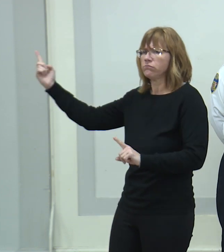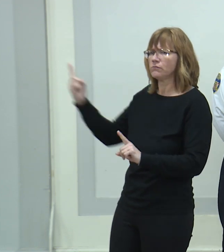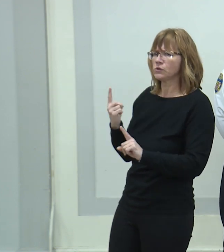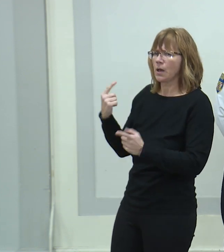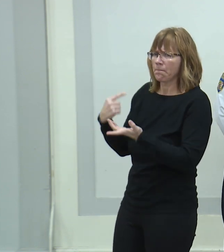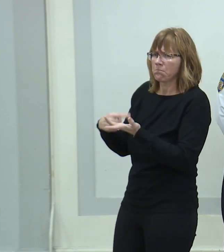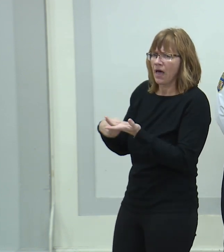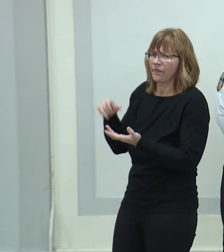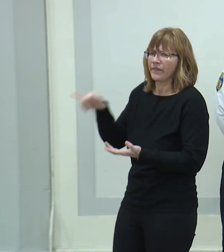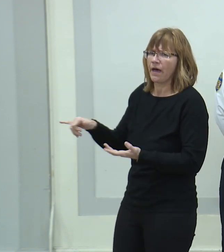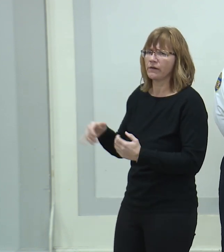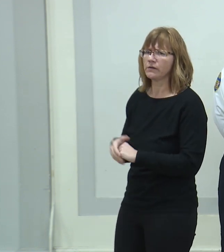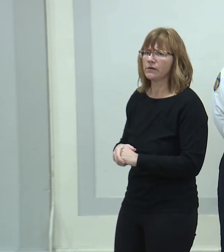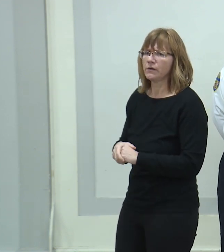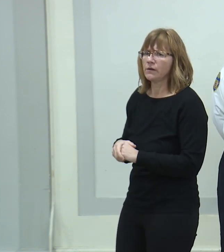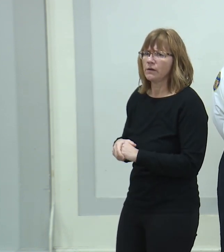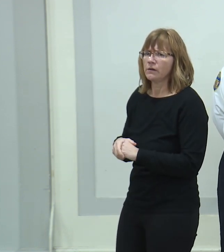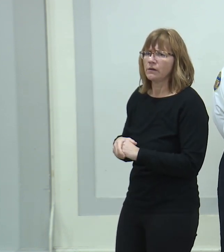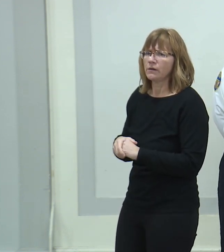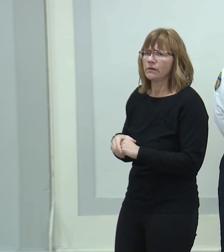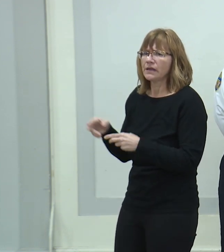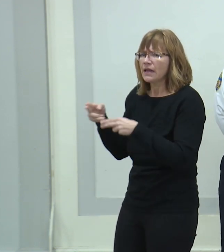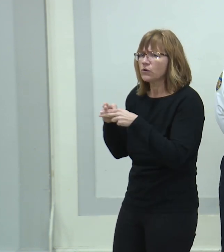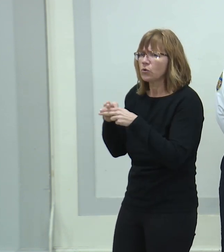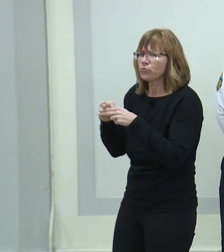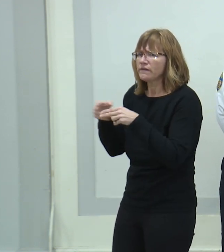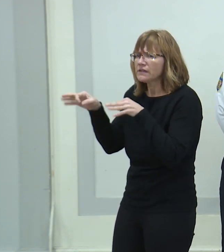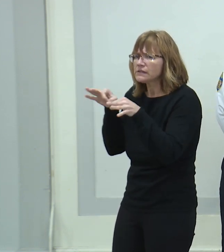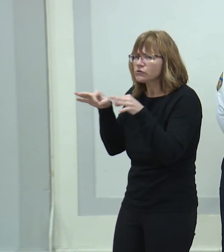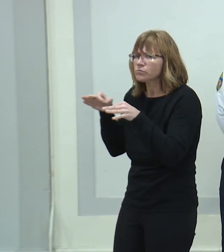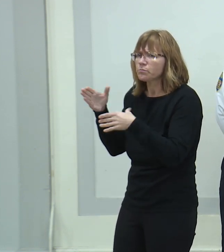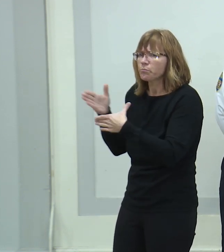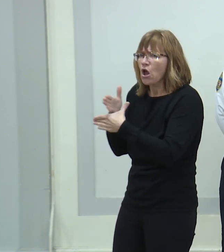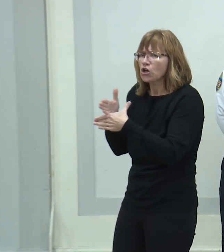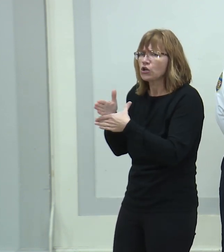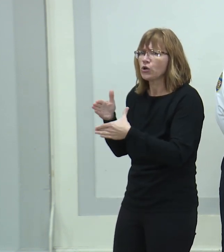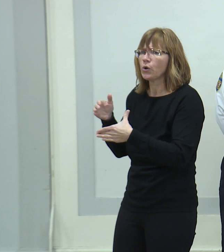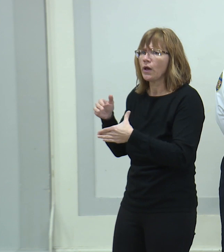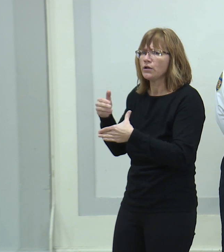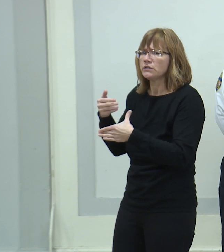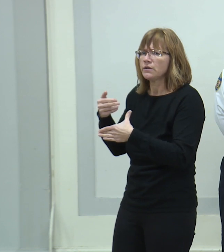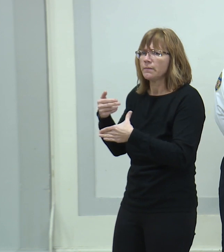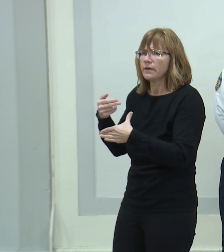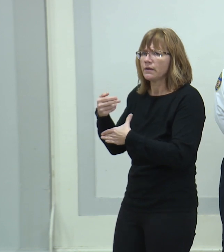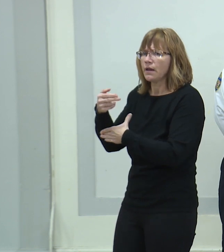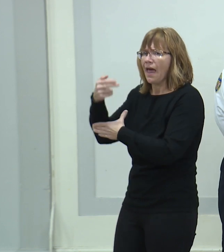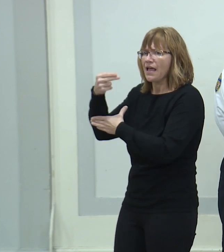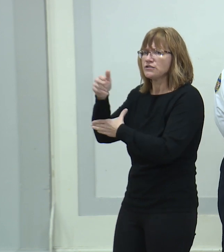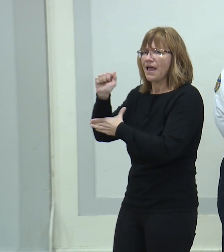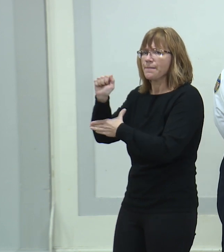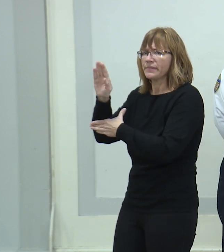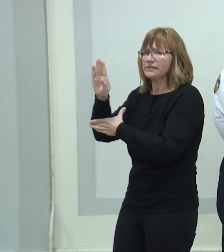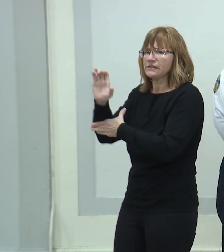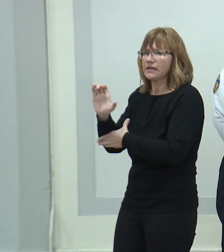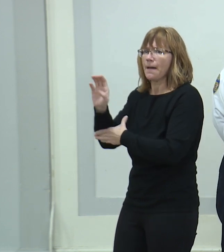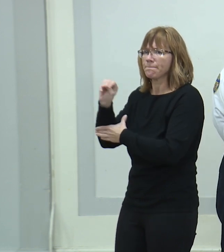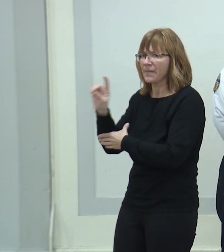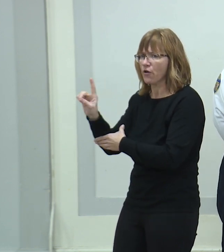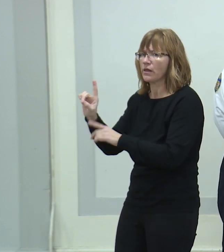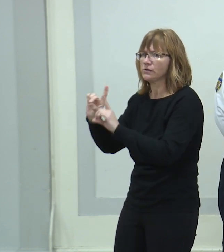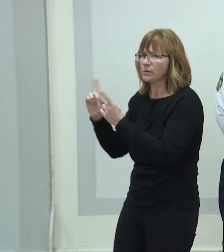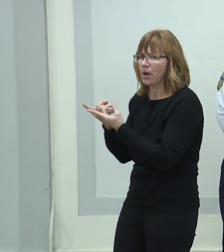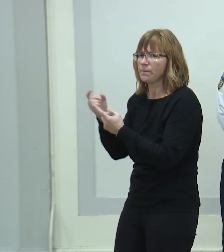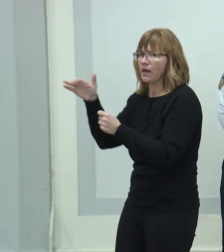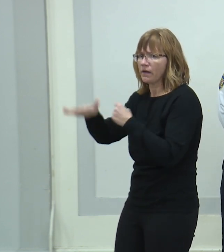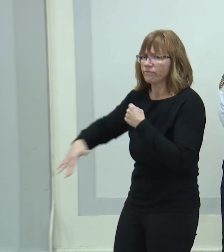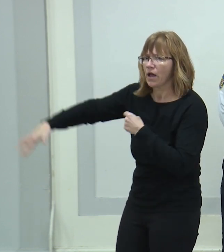Sure, I guess just to briefly describe, this is a partnership with HABC and the Maryland Department of the Environment to look at wastewater from